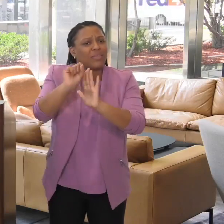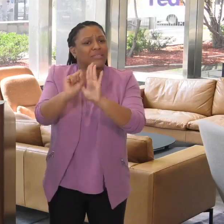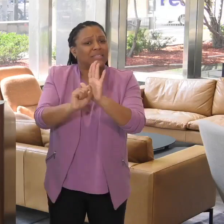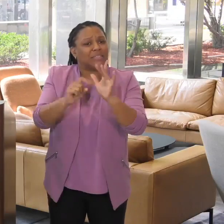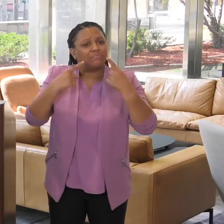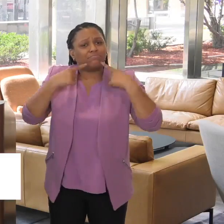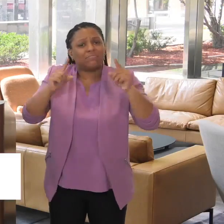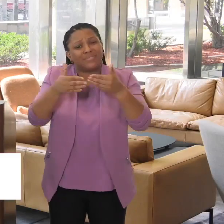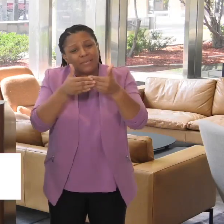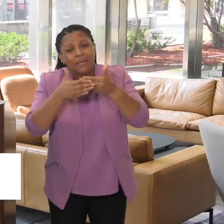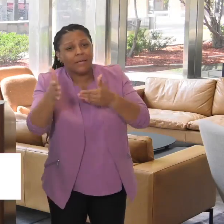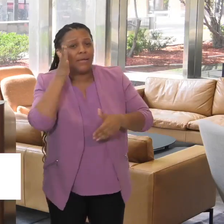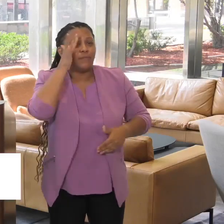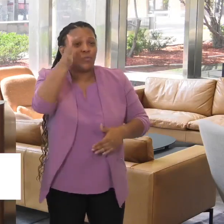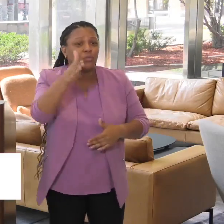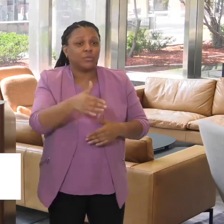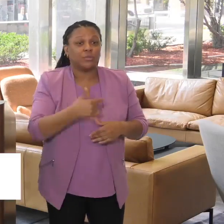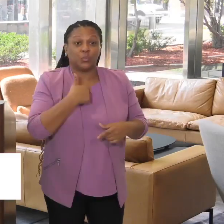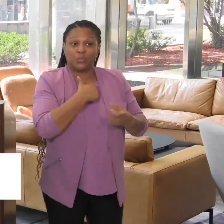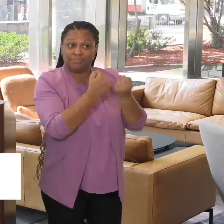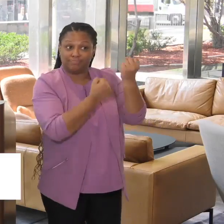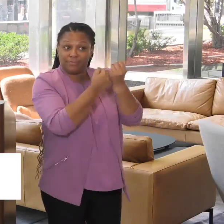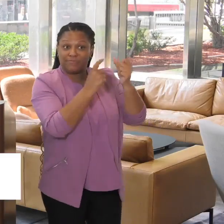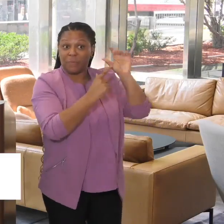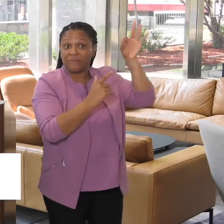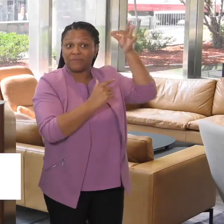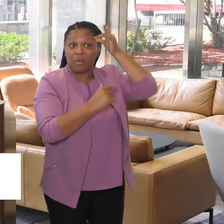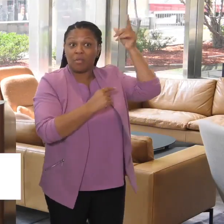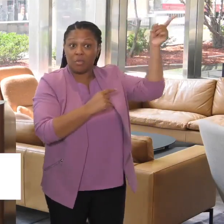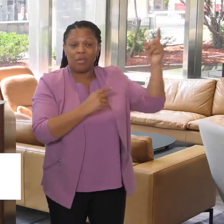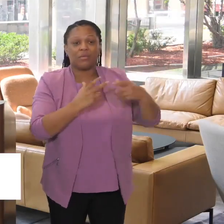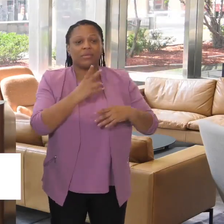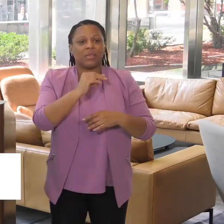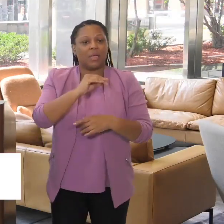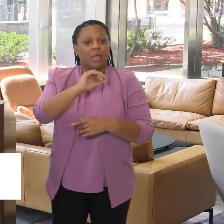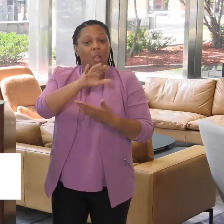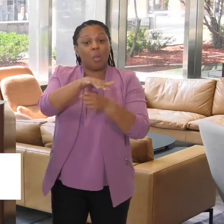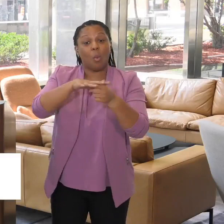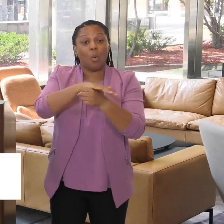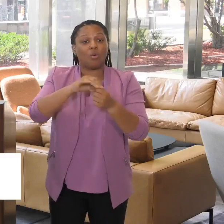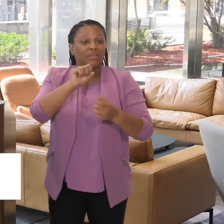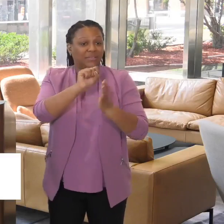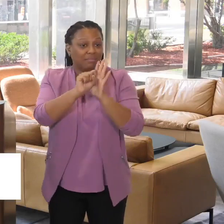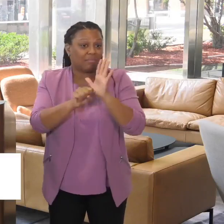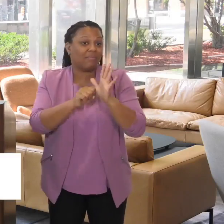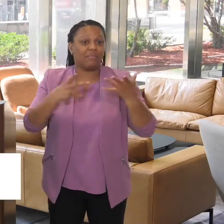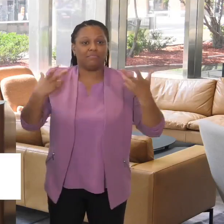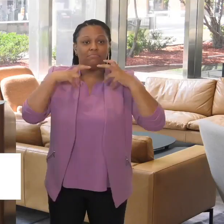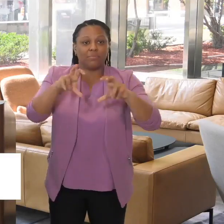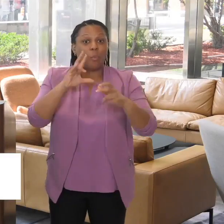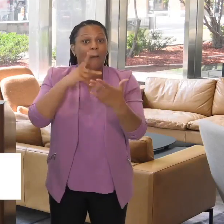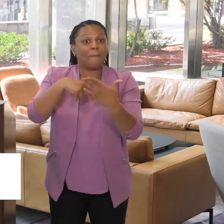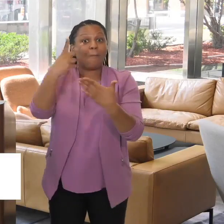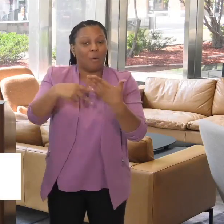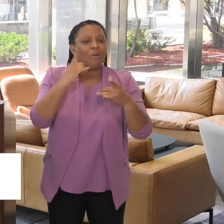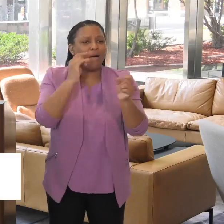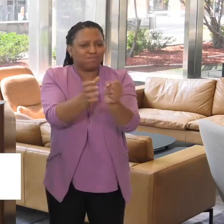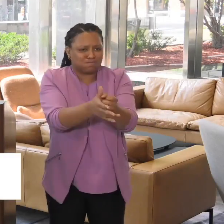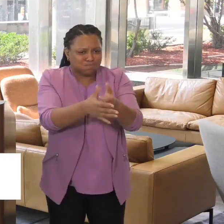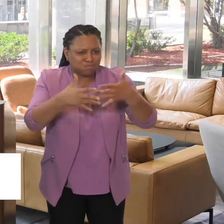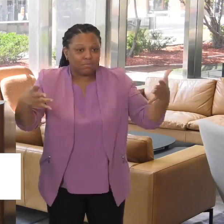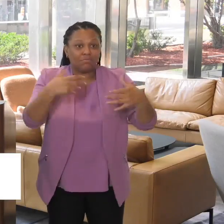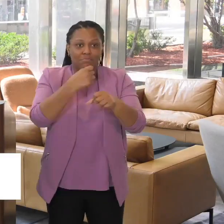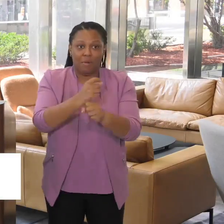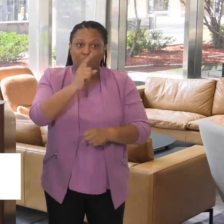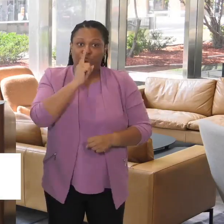the support through the federal investment and these local partnerships, the Learn and Earn program will expand training and resources to ensure young adults and job seekers